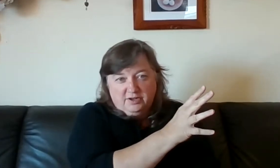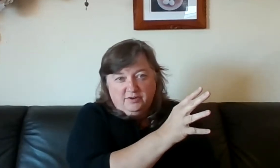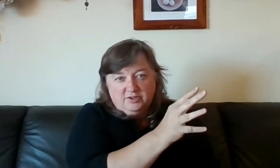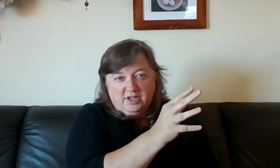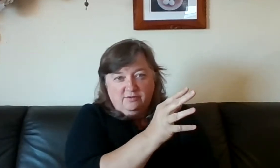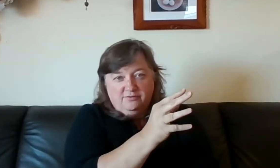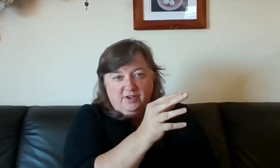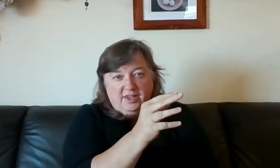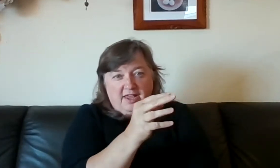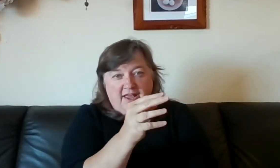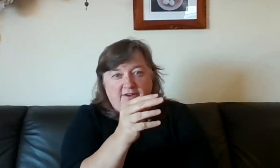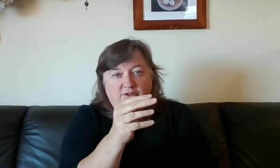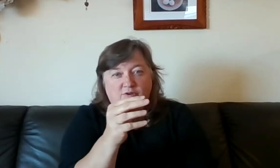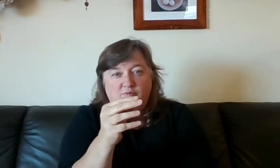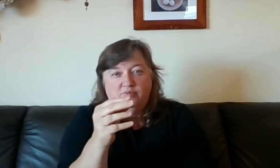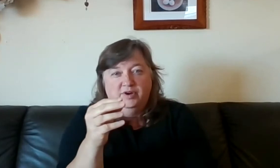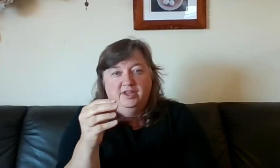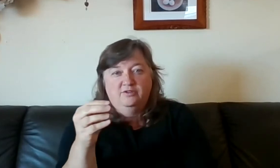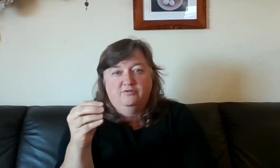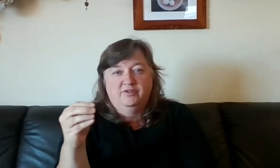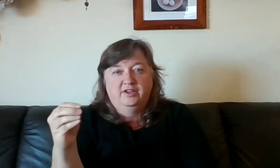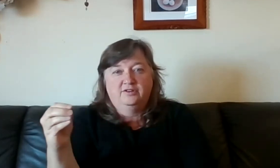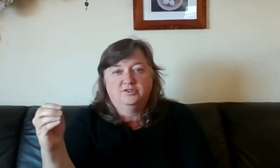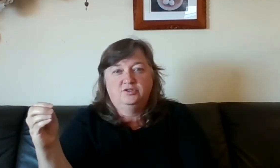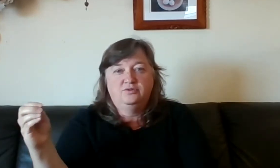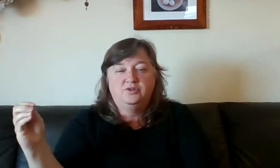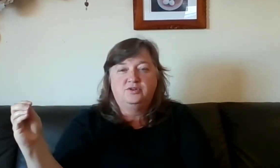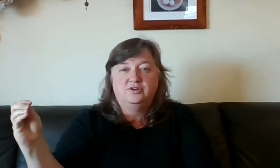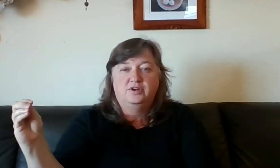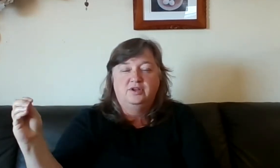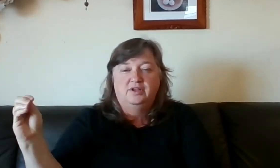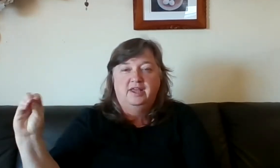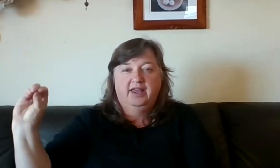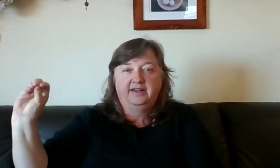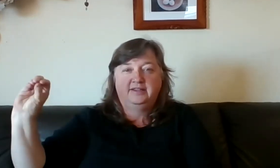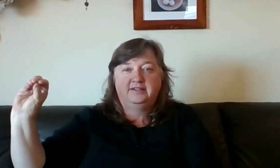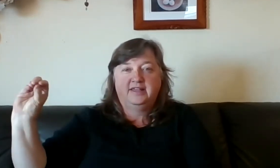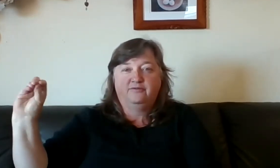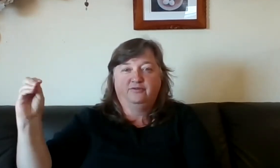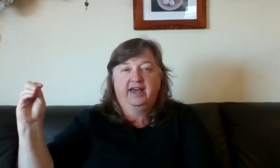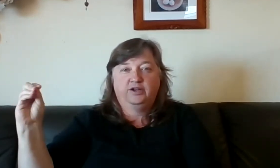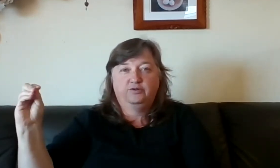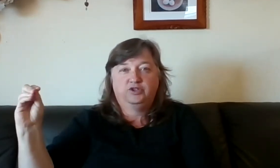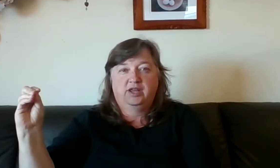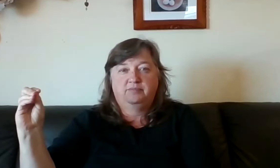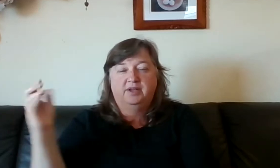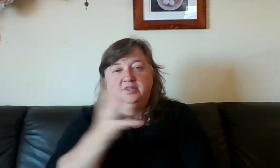of yourself, and you bring your fingers to your hand into that flat O shape.